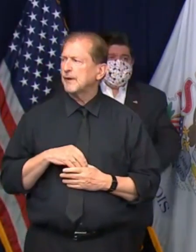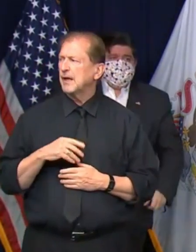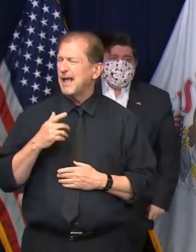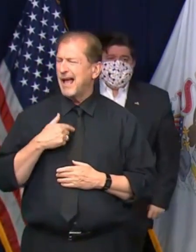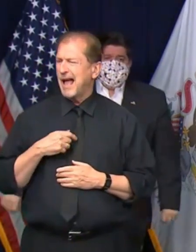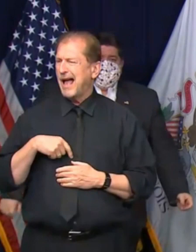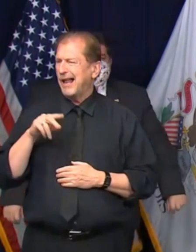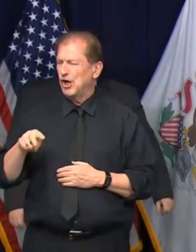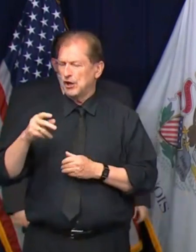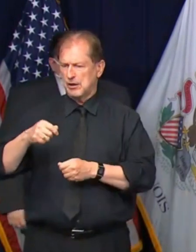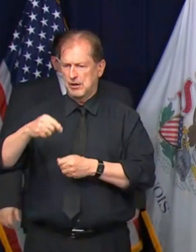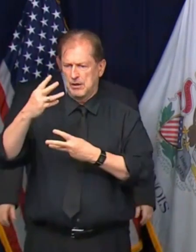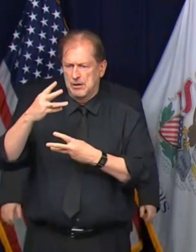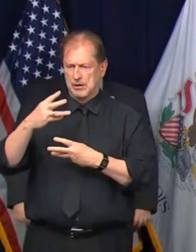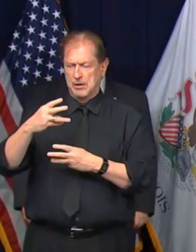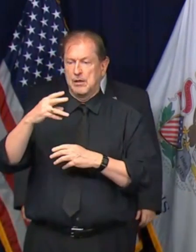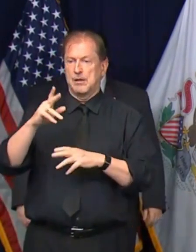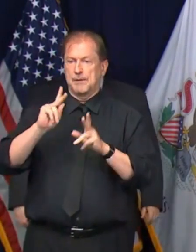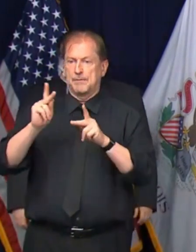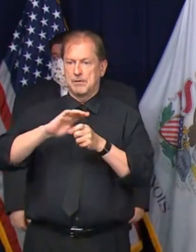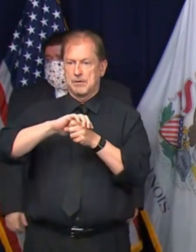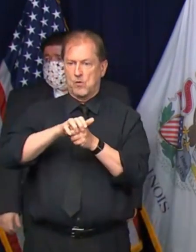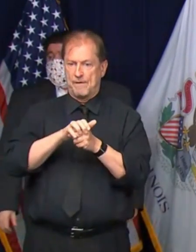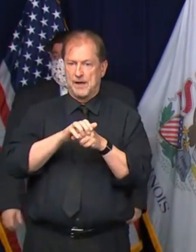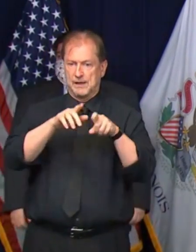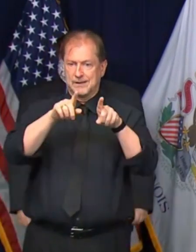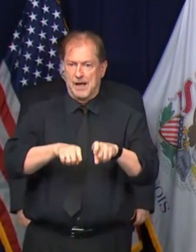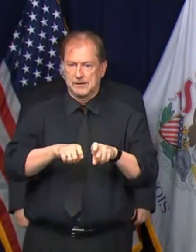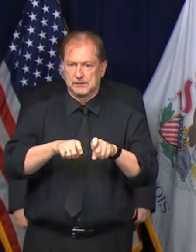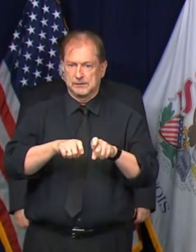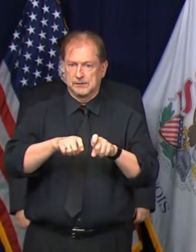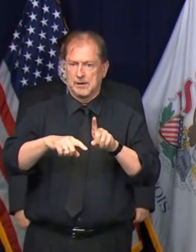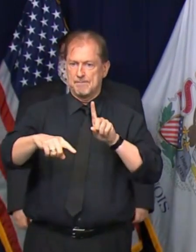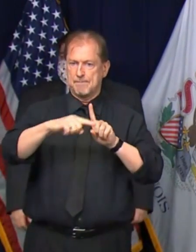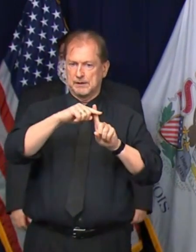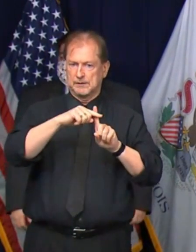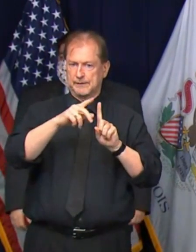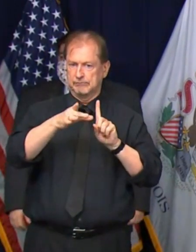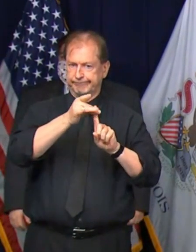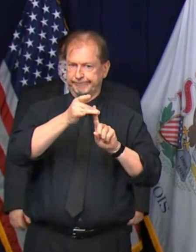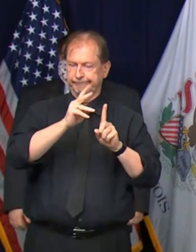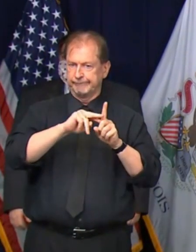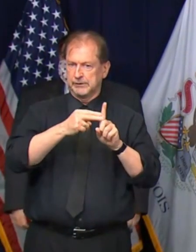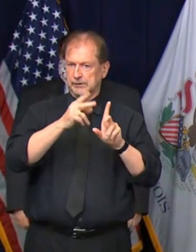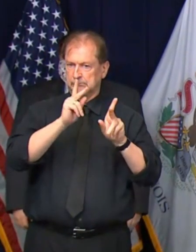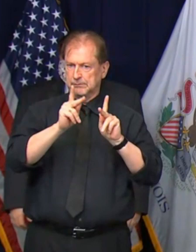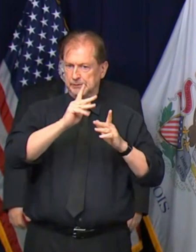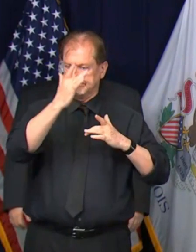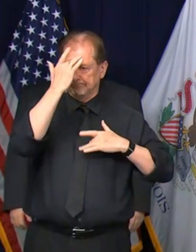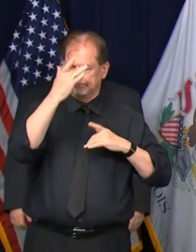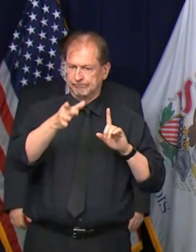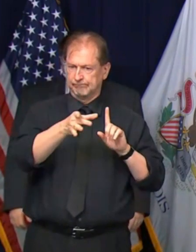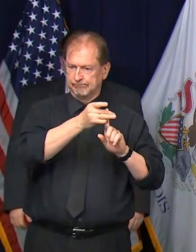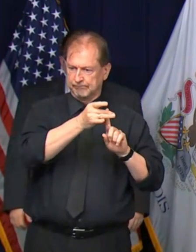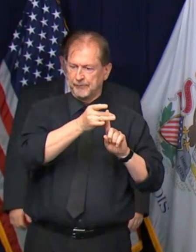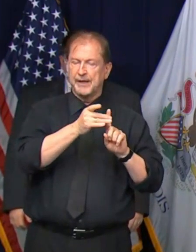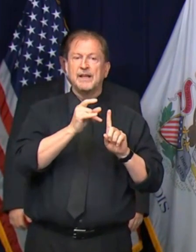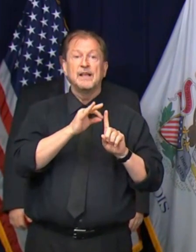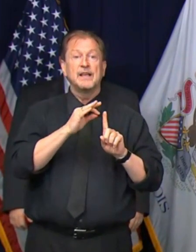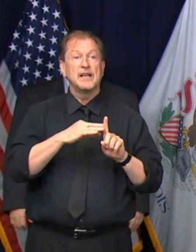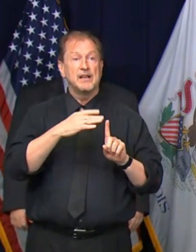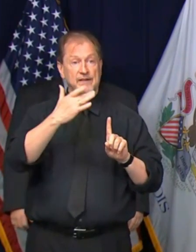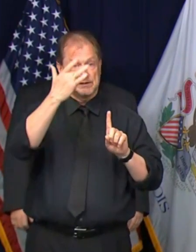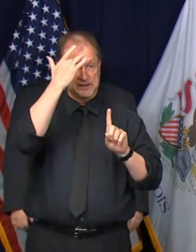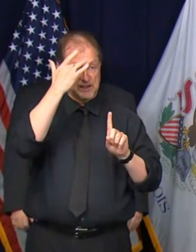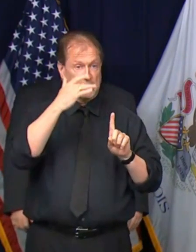at the number of positive COVID-19 tests, does that indicate the number of people infected? When people have multiple tests throughout their illness, are those